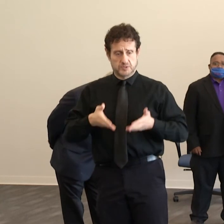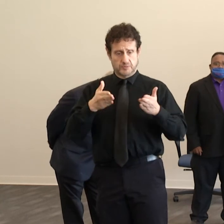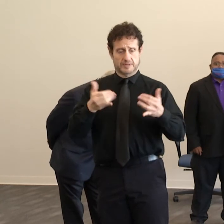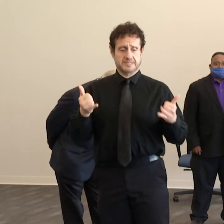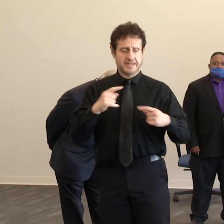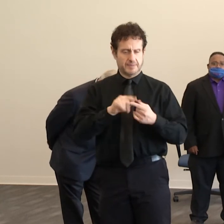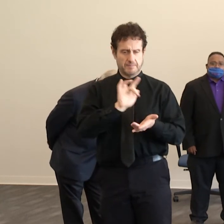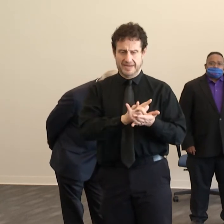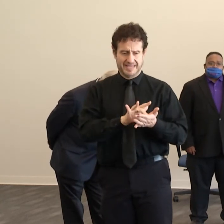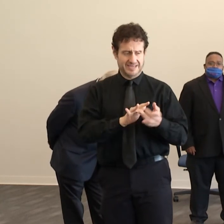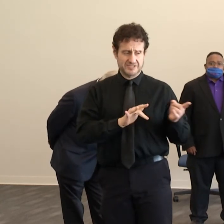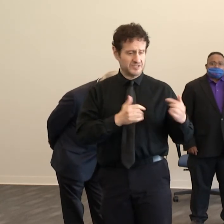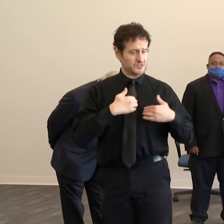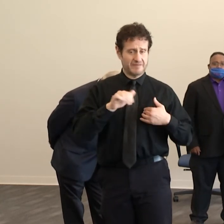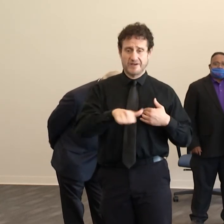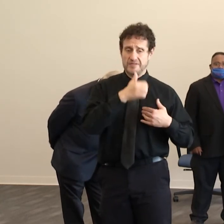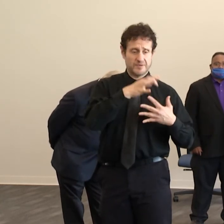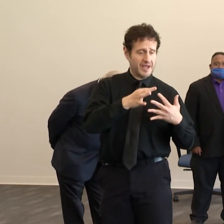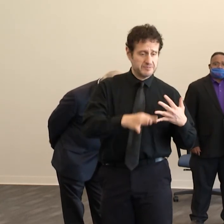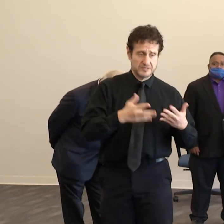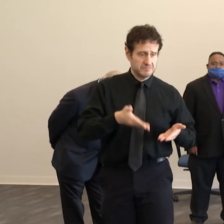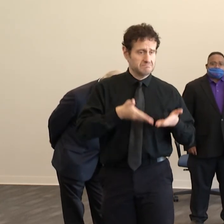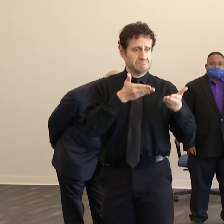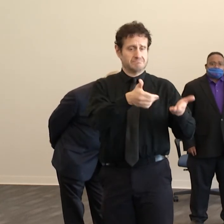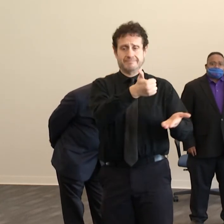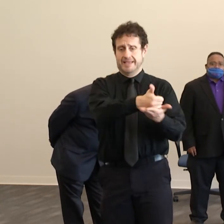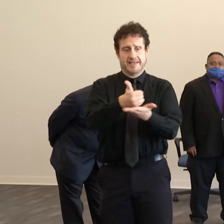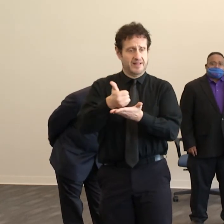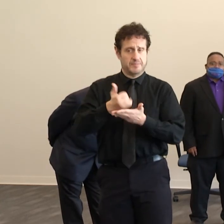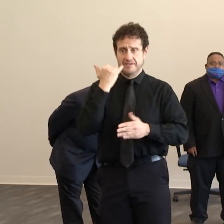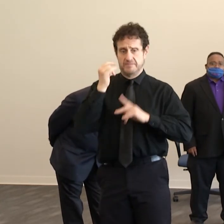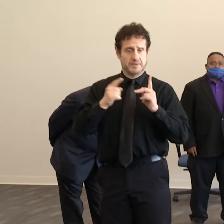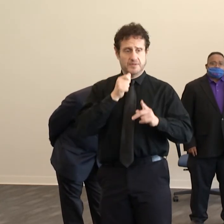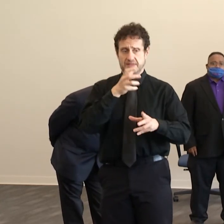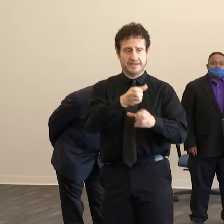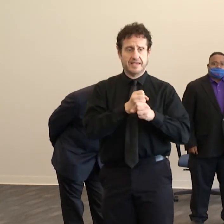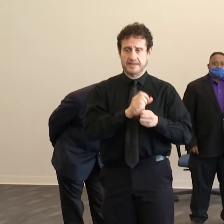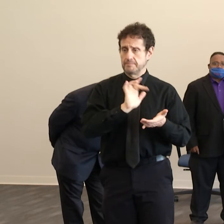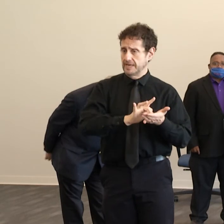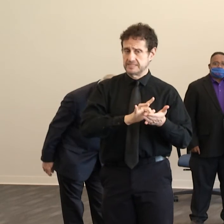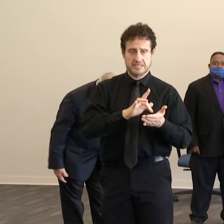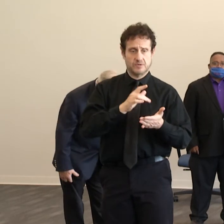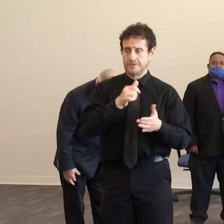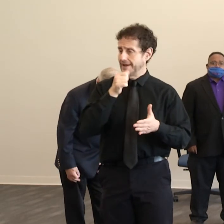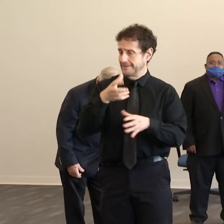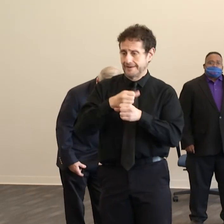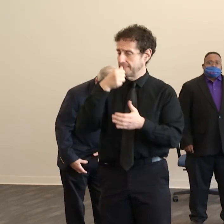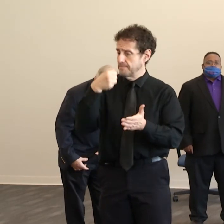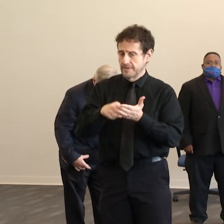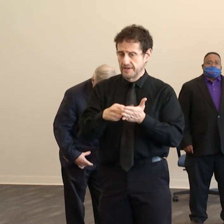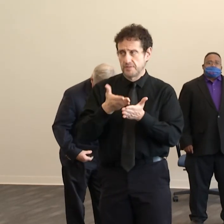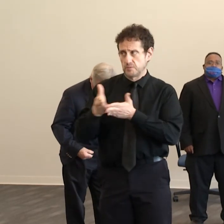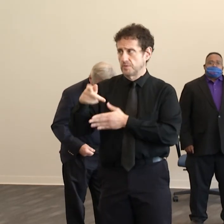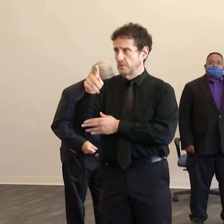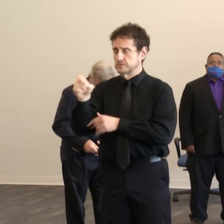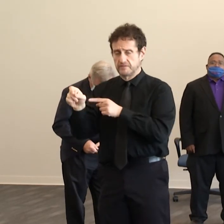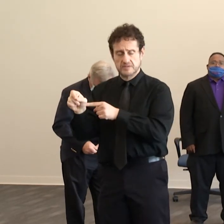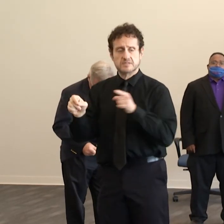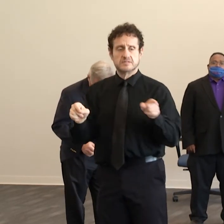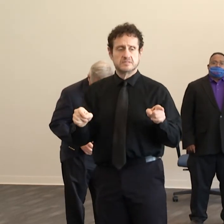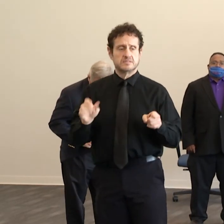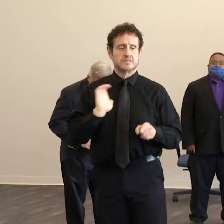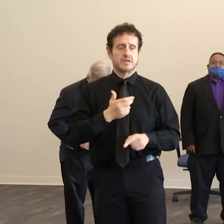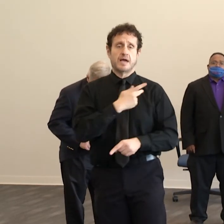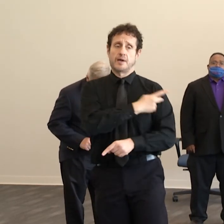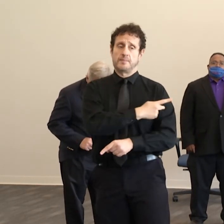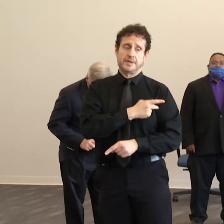medications? I mean, is there any alternatives you could provide if people are not getting what they need through the Postal Service? Well, our patients are